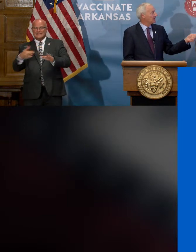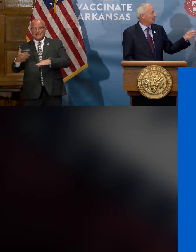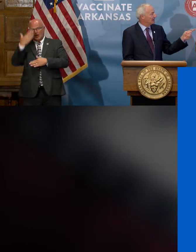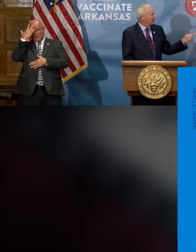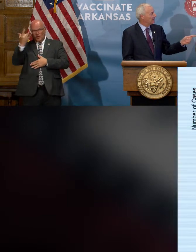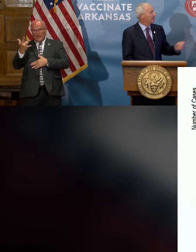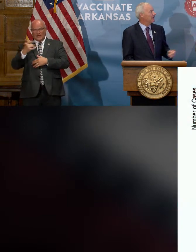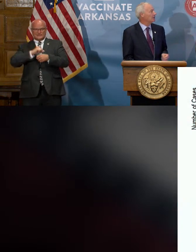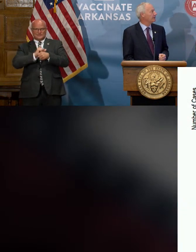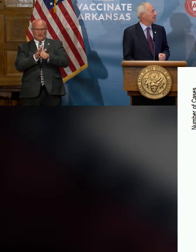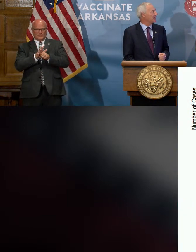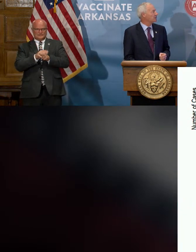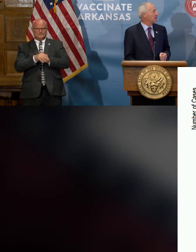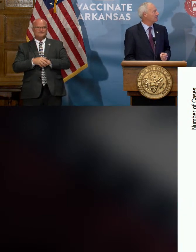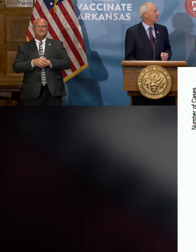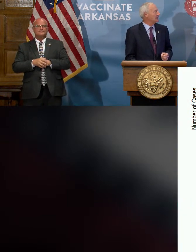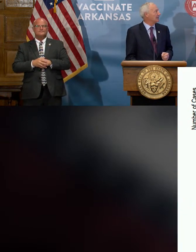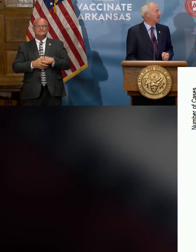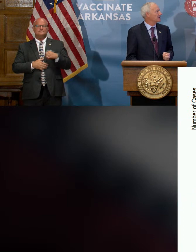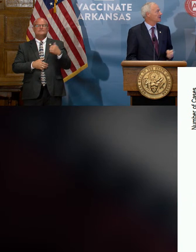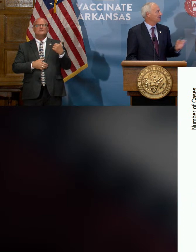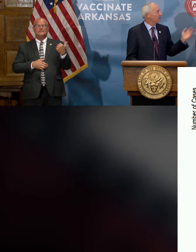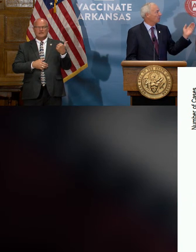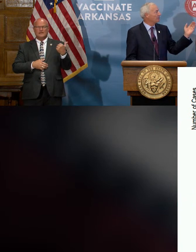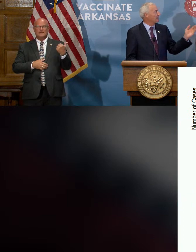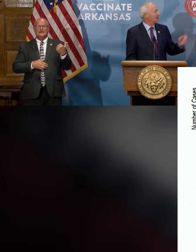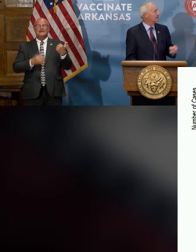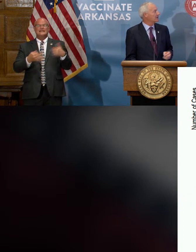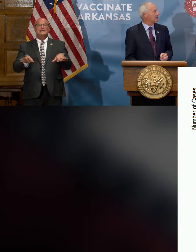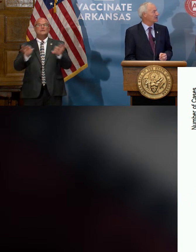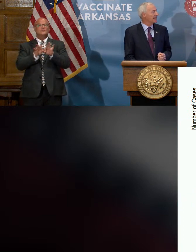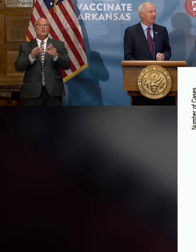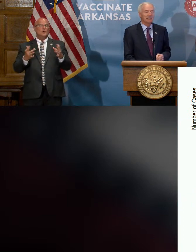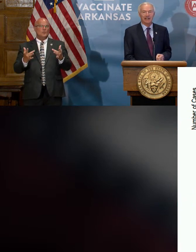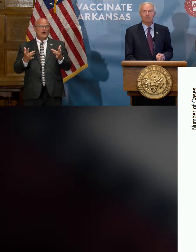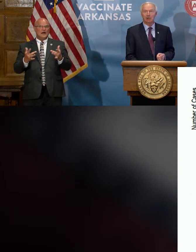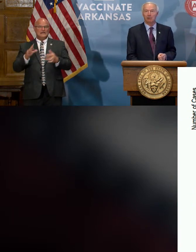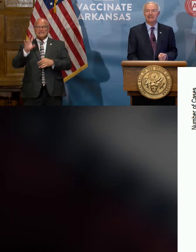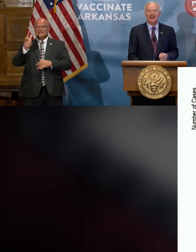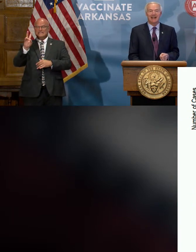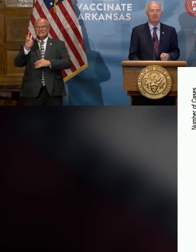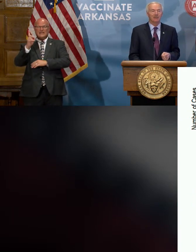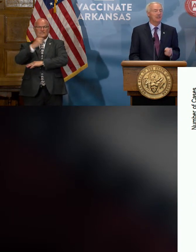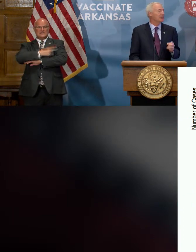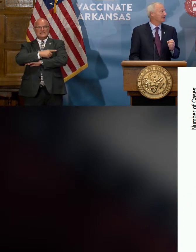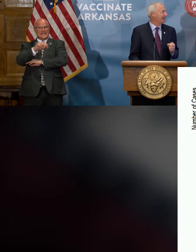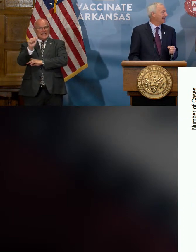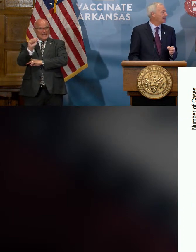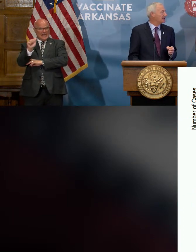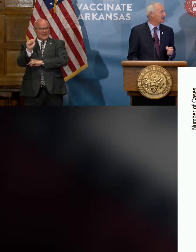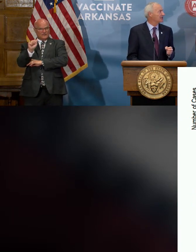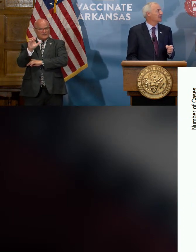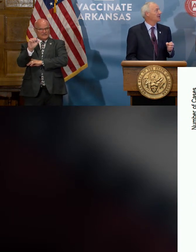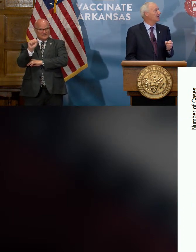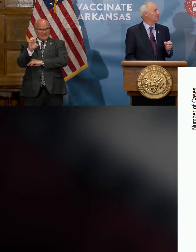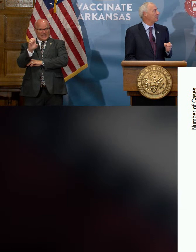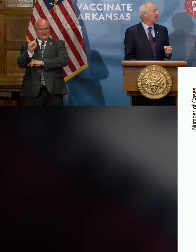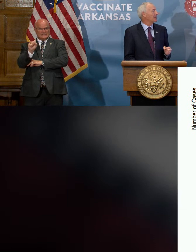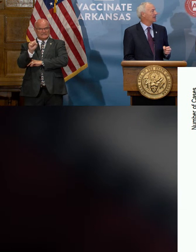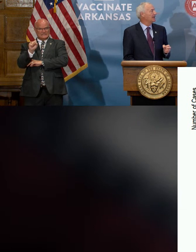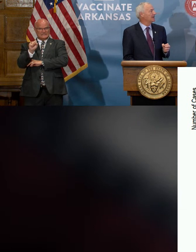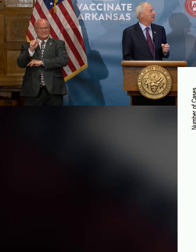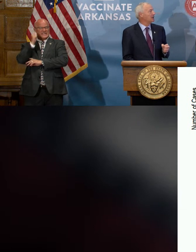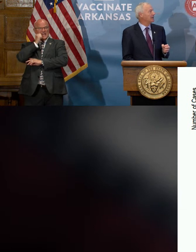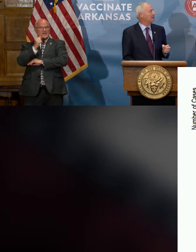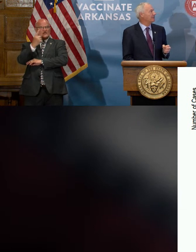COVID. And then if we go to the next one, this is important because it's a 7-day rolling average of cases